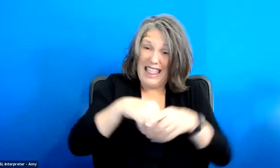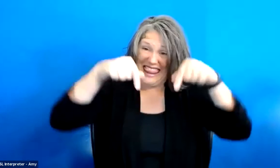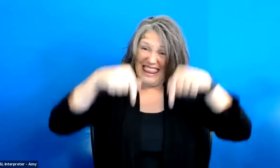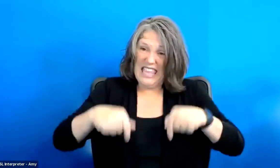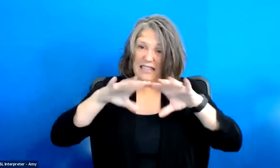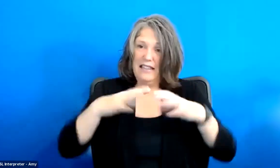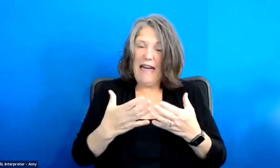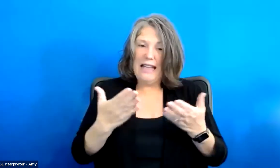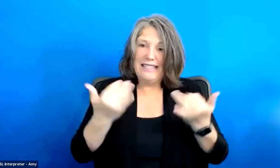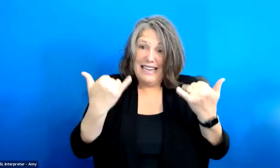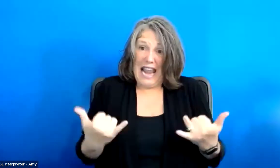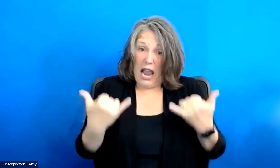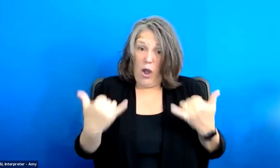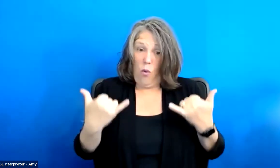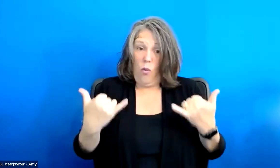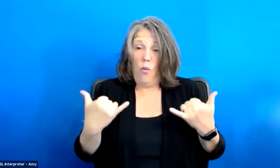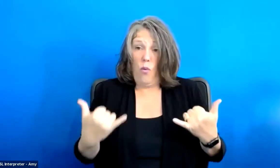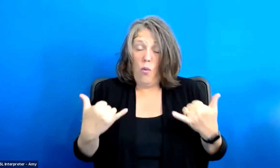class here and now